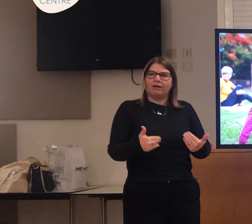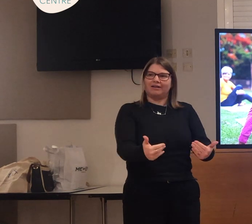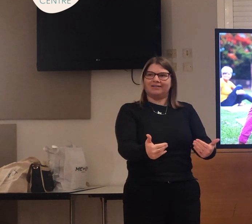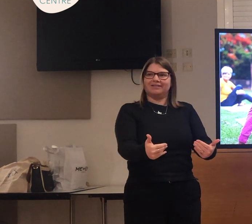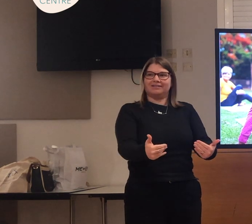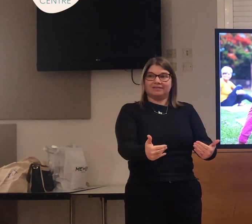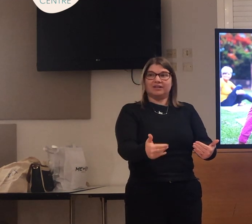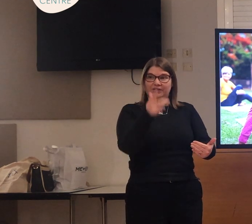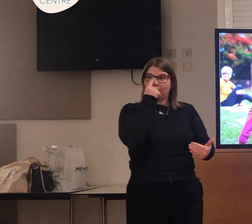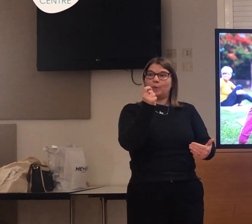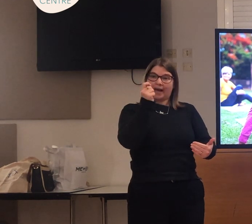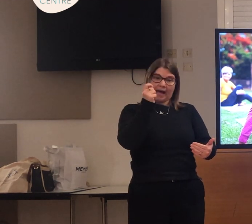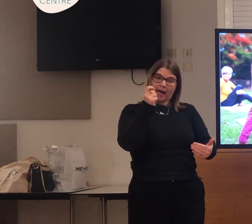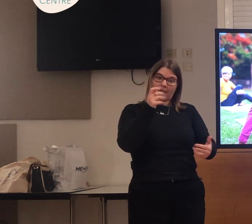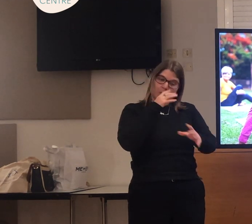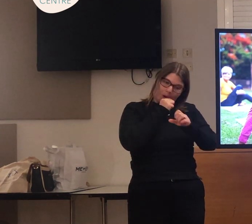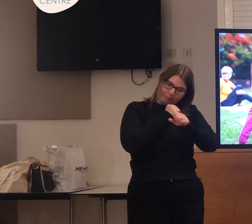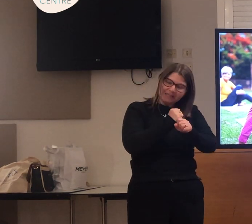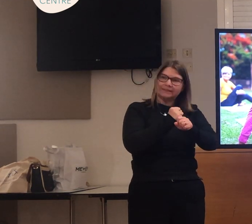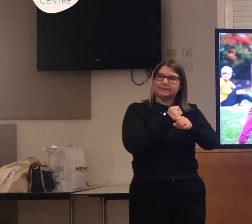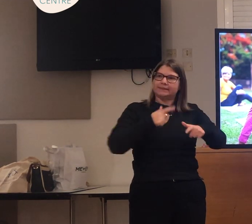still be doing when you're 85,